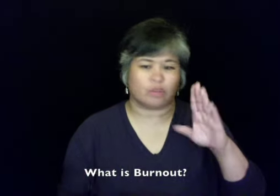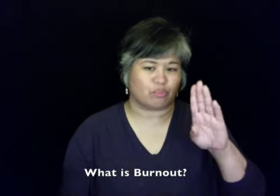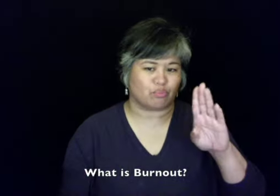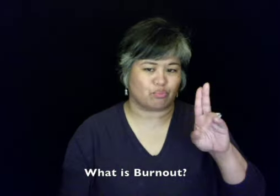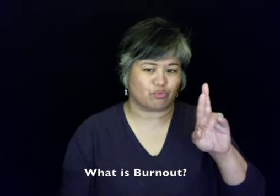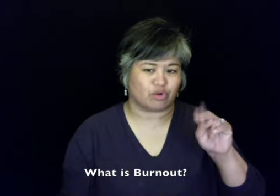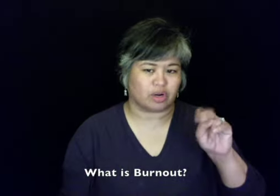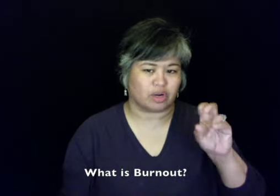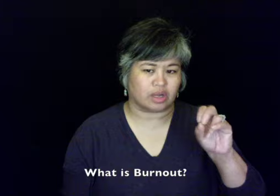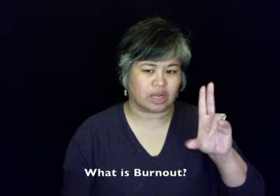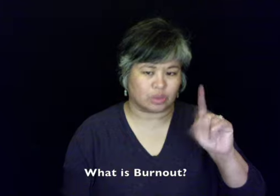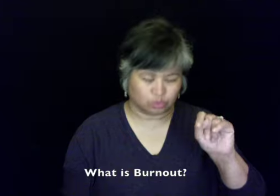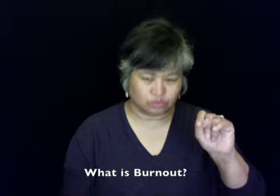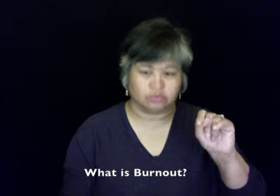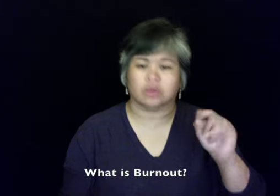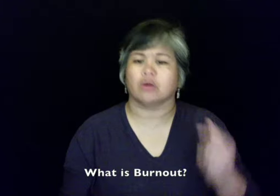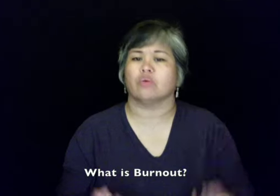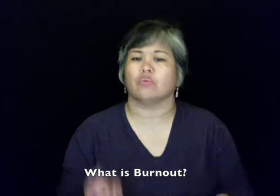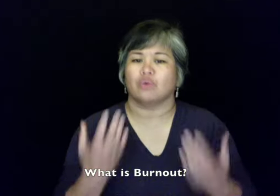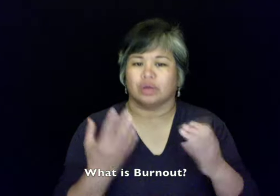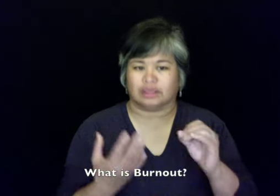What is burnout?